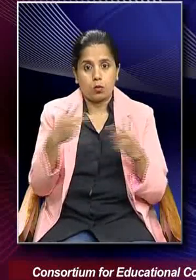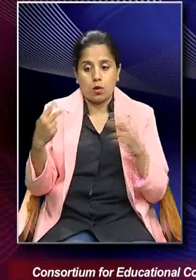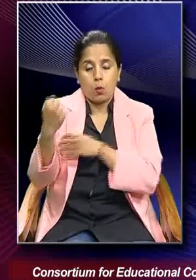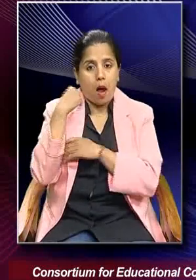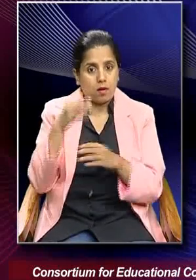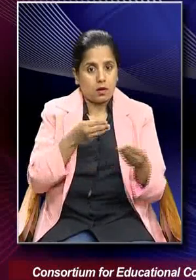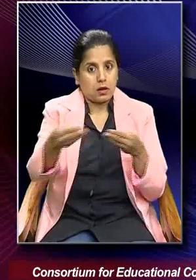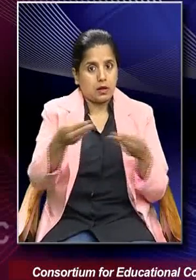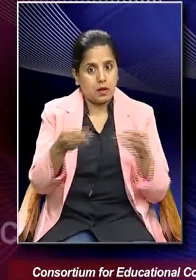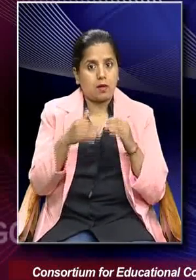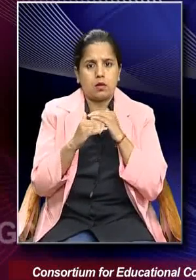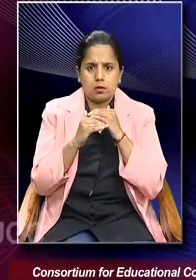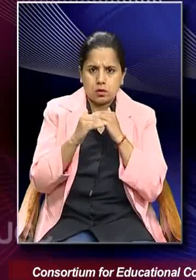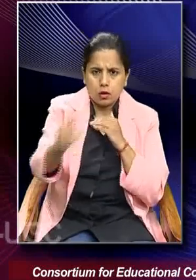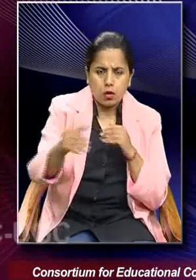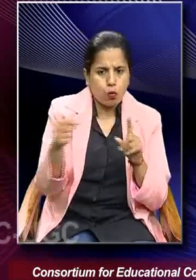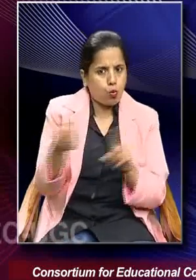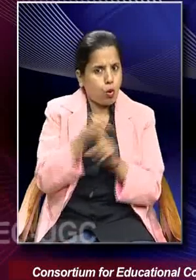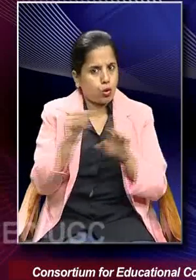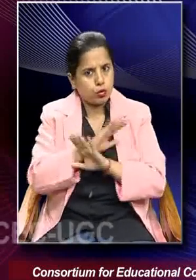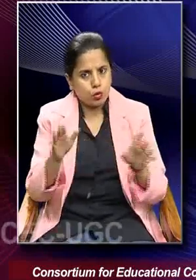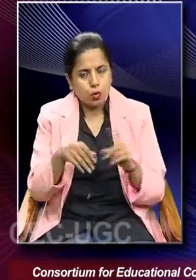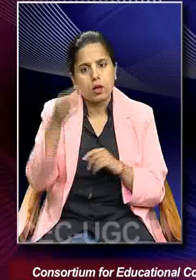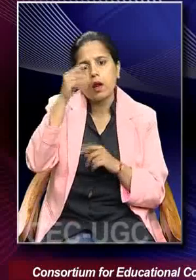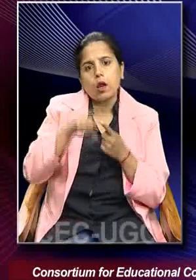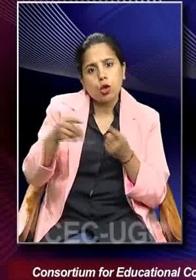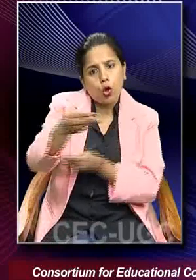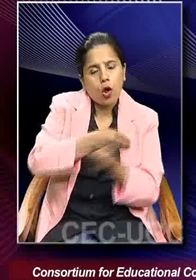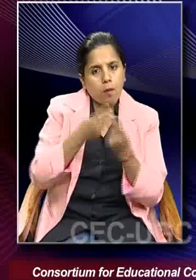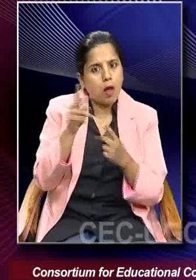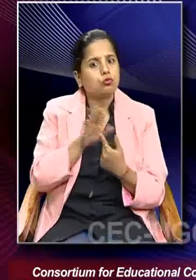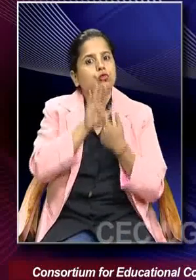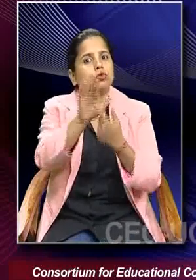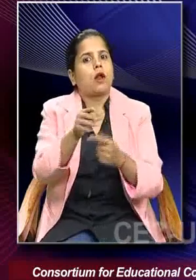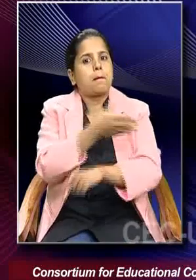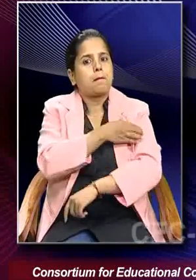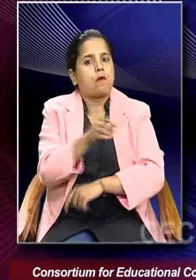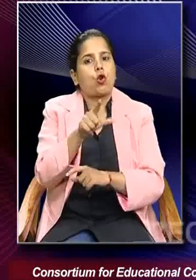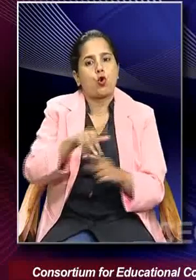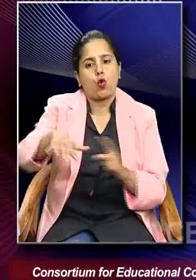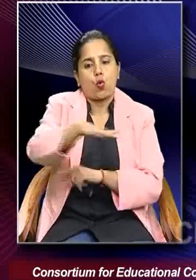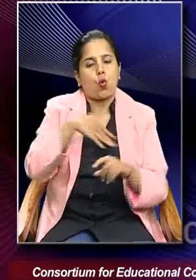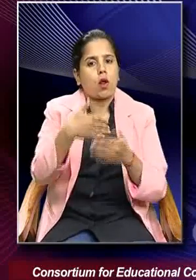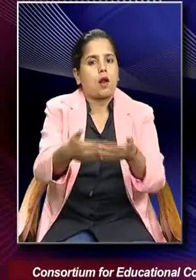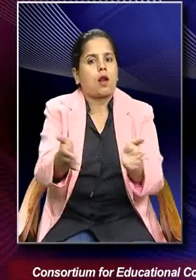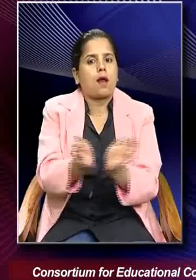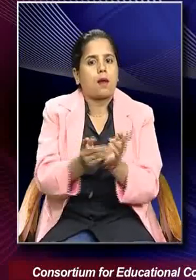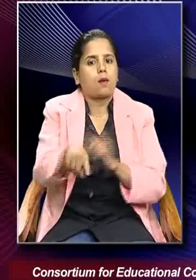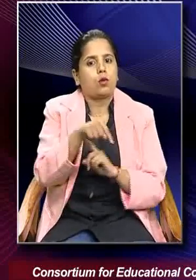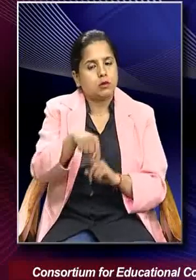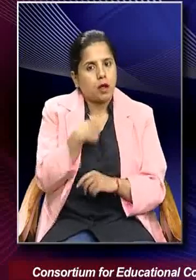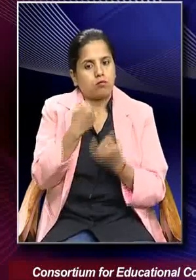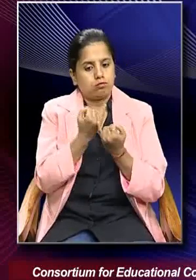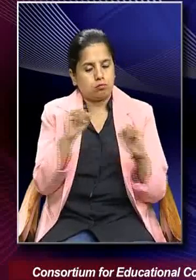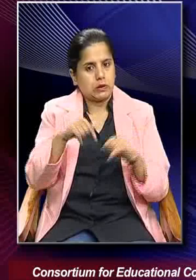non-violent, sustainable aspects of economy by empowering local communities, making them